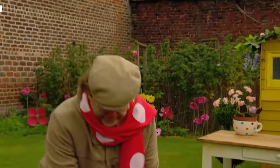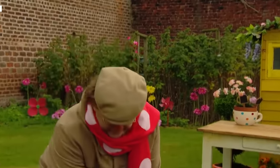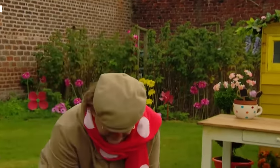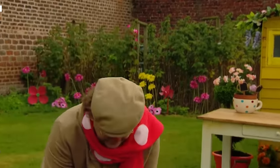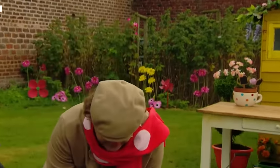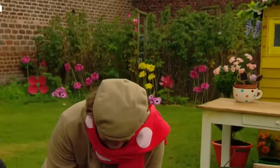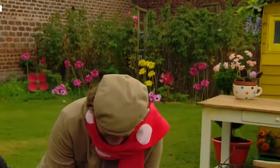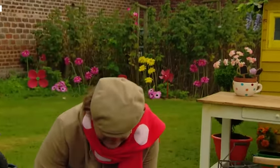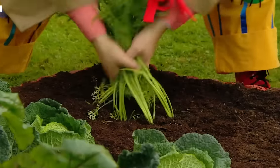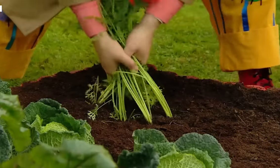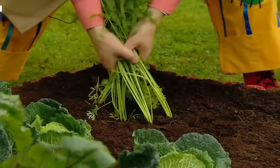though. Right, here we go.